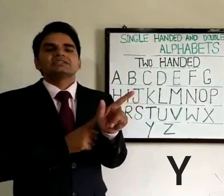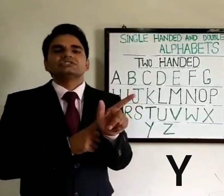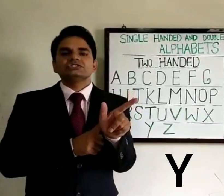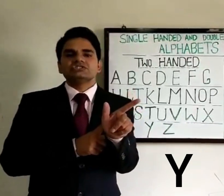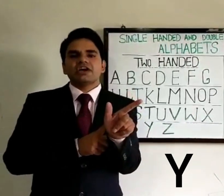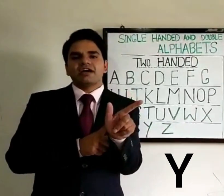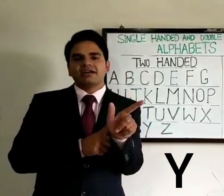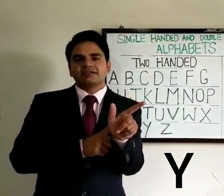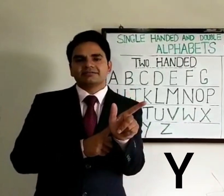Ya,